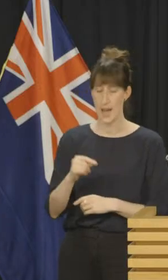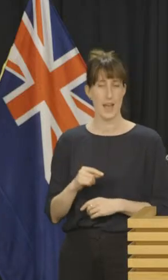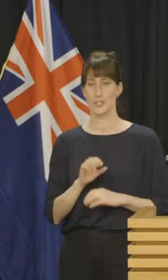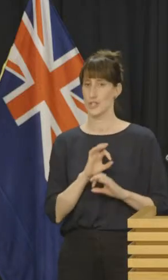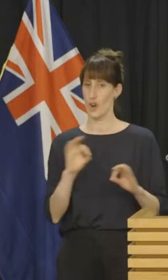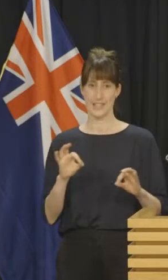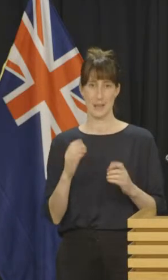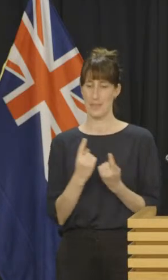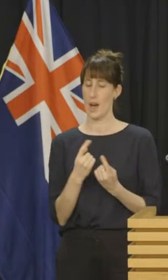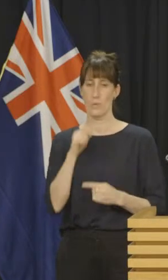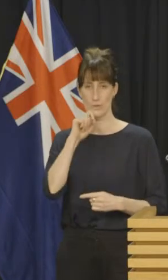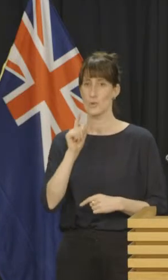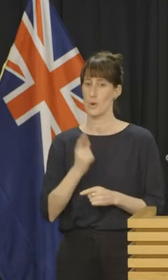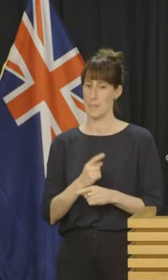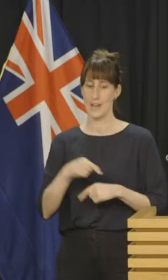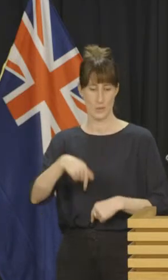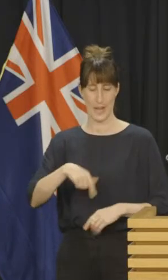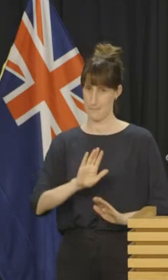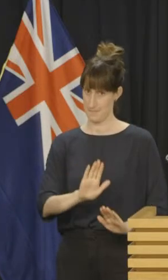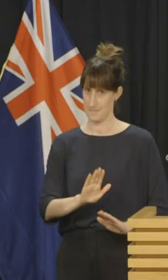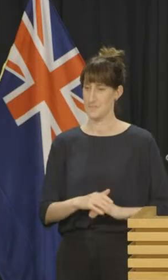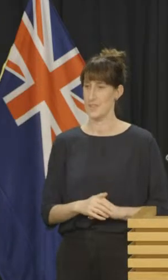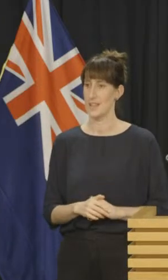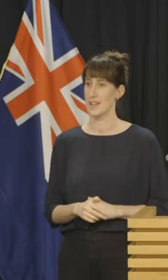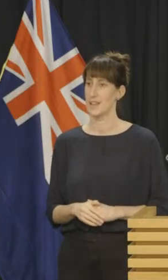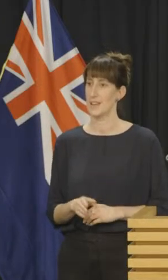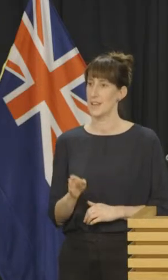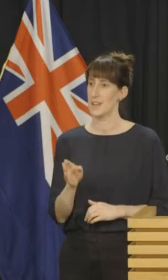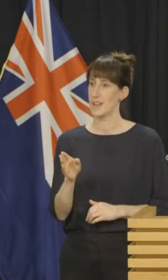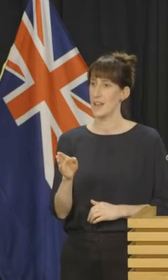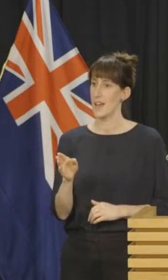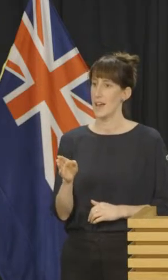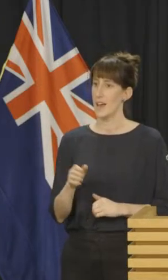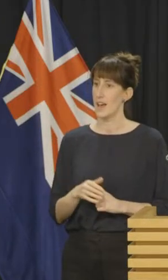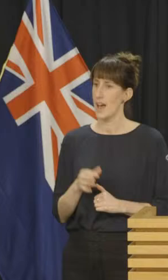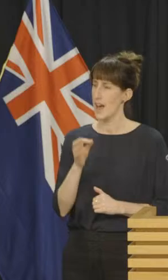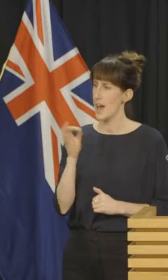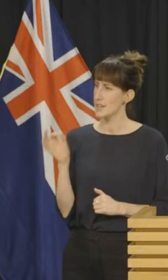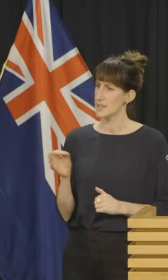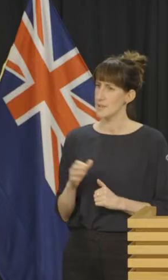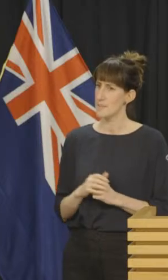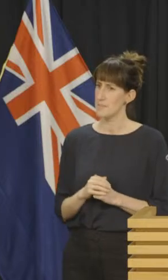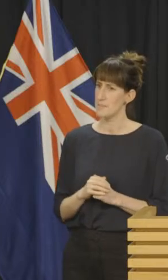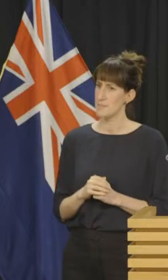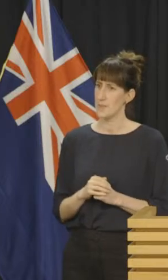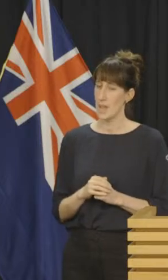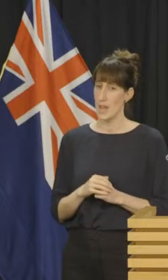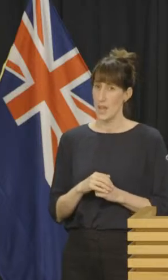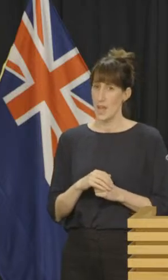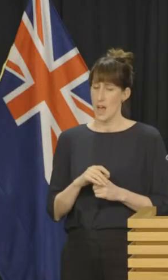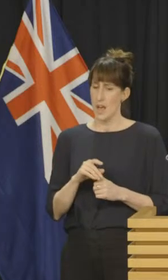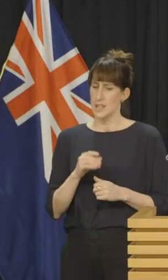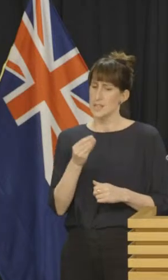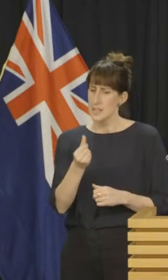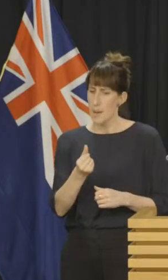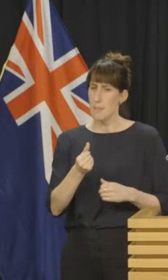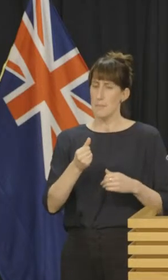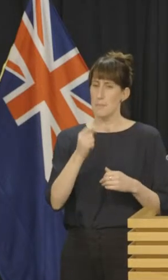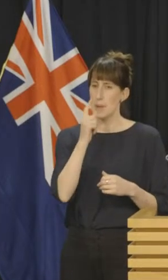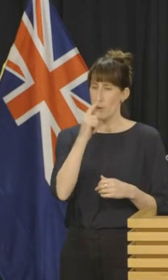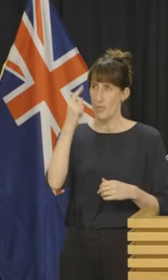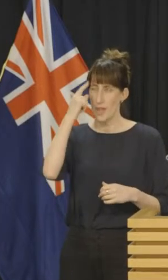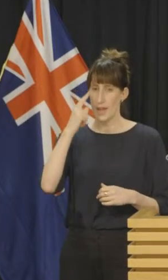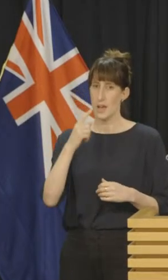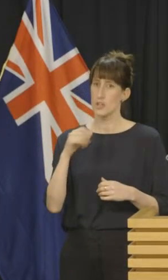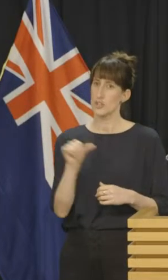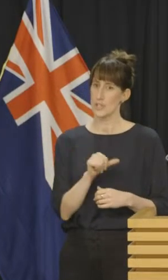me, and it's not a matter for today. Joe? Support the idea of privately run isolation hotels, and can you just talk through what the risks and